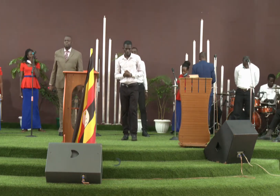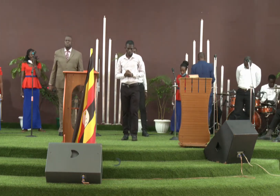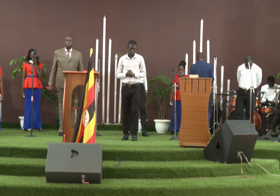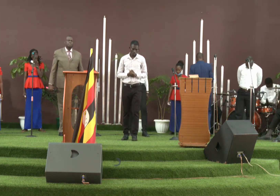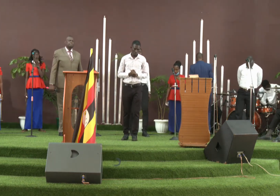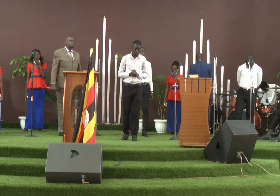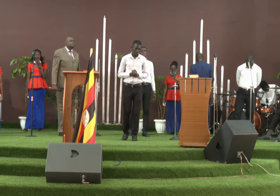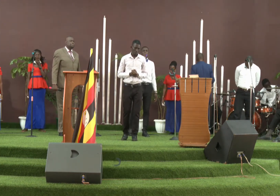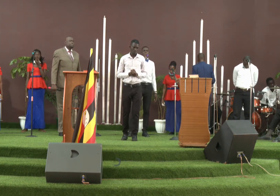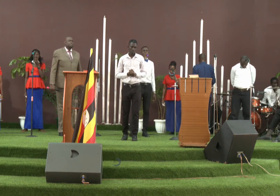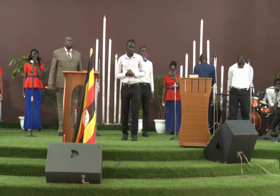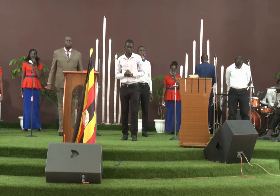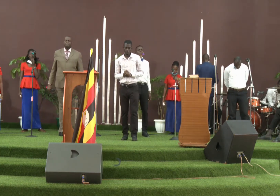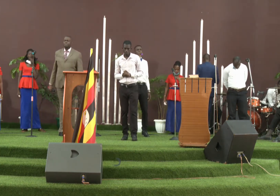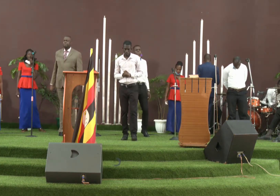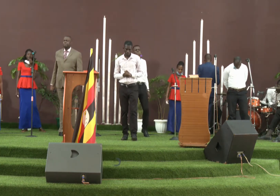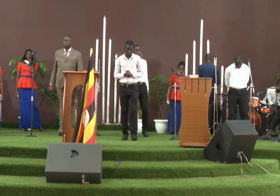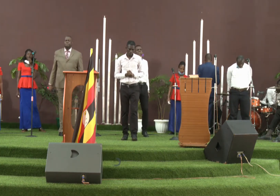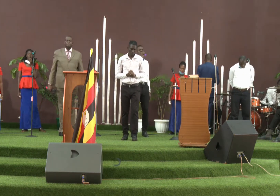with a melody.